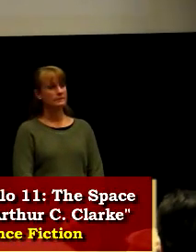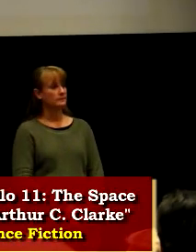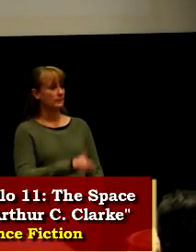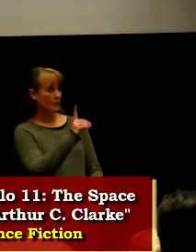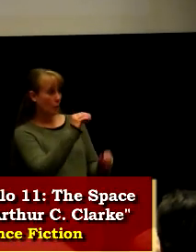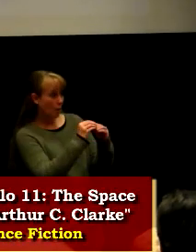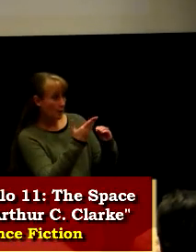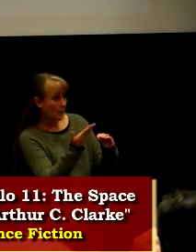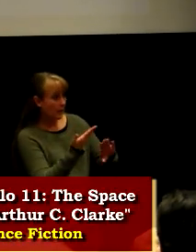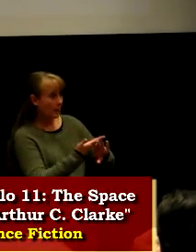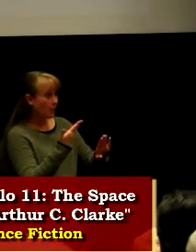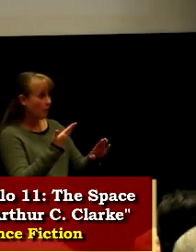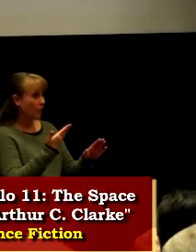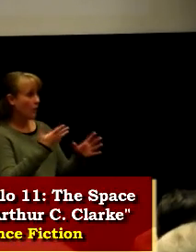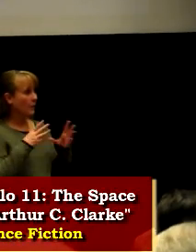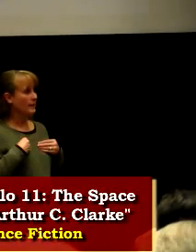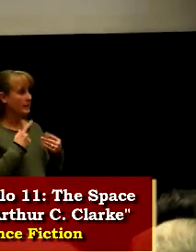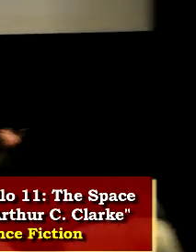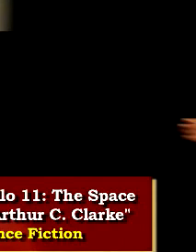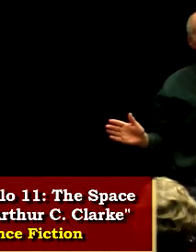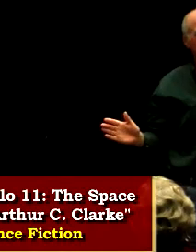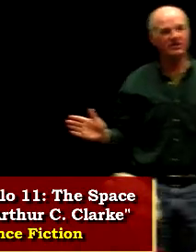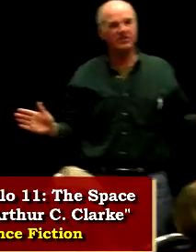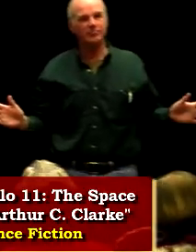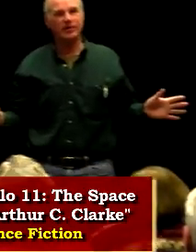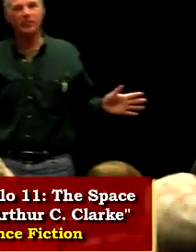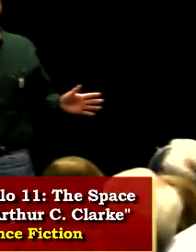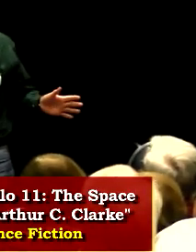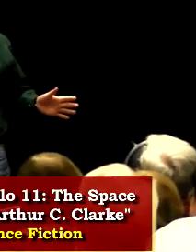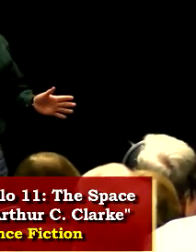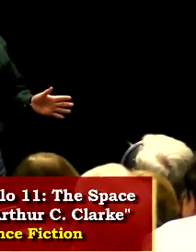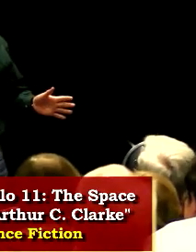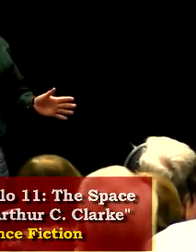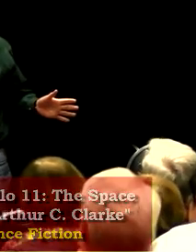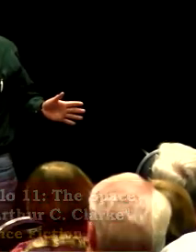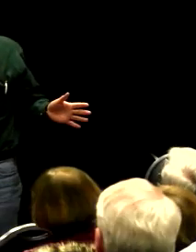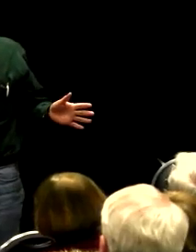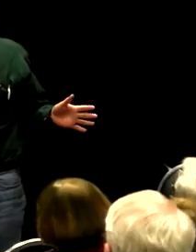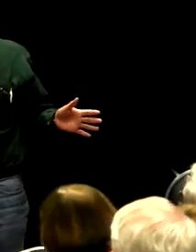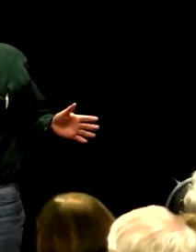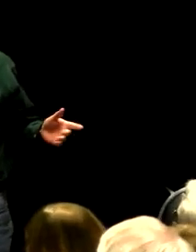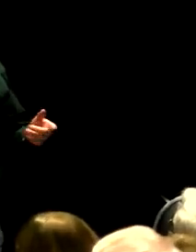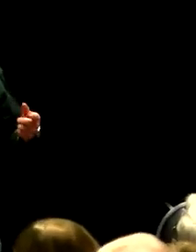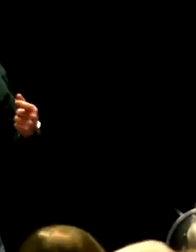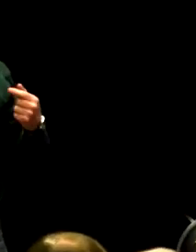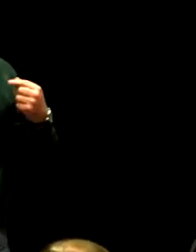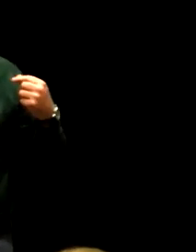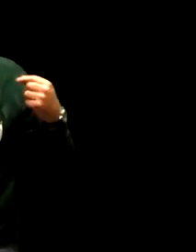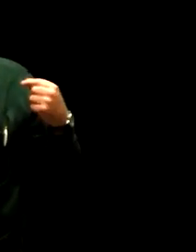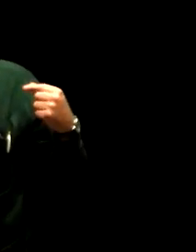One more thing before we get to questions, I forgot to mention in my opening remarks.